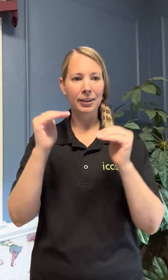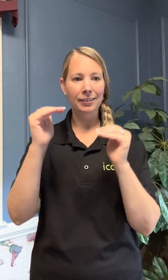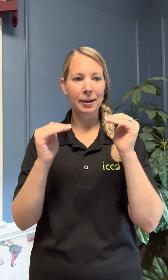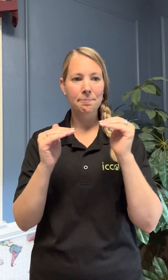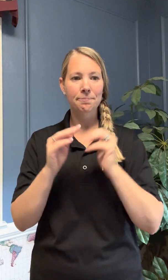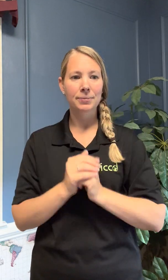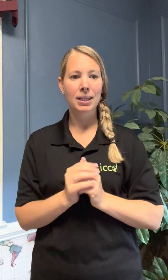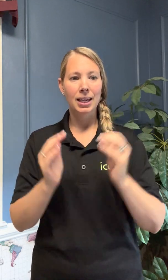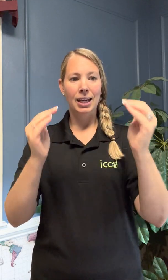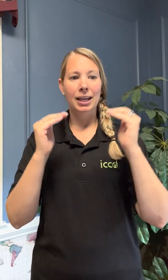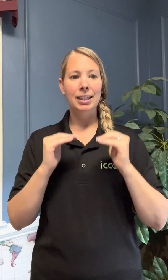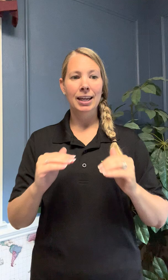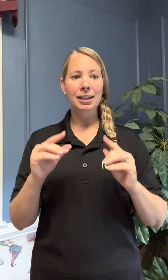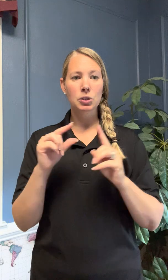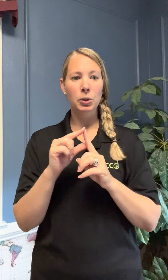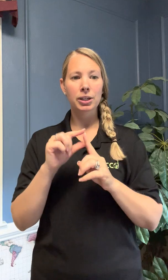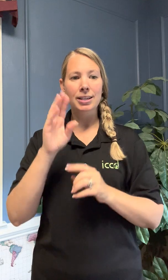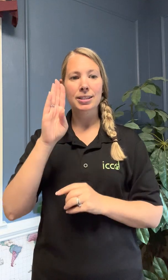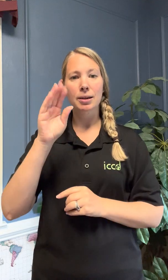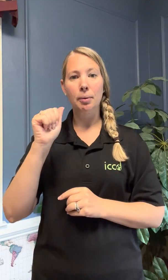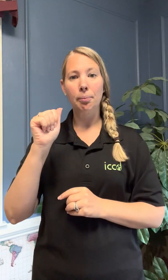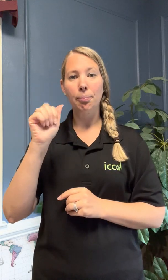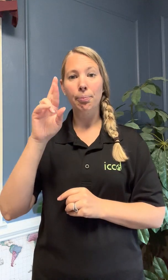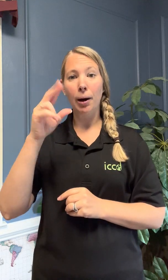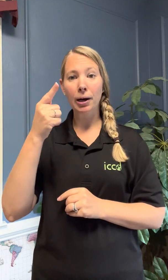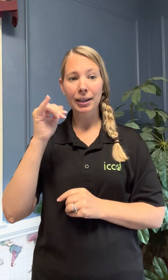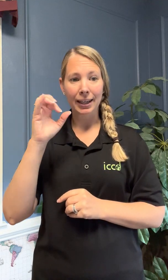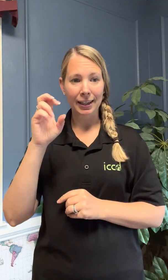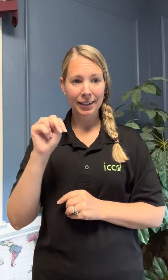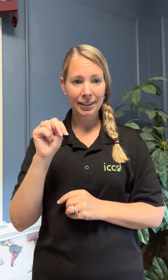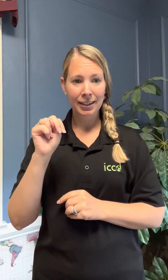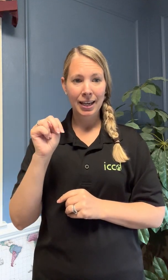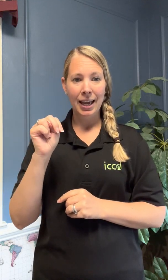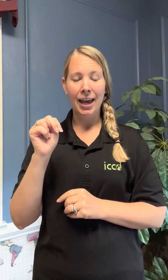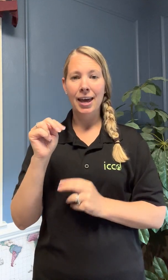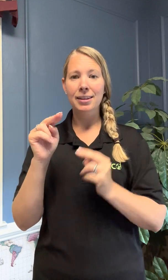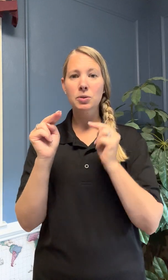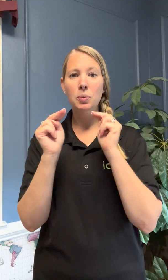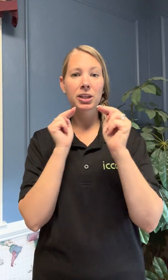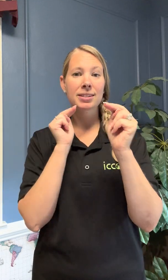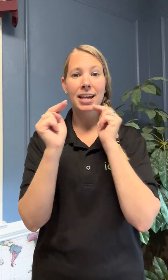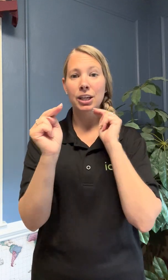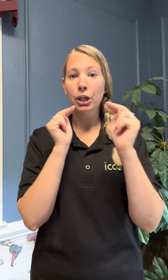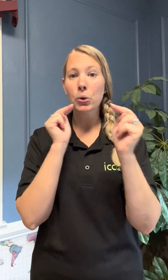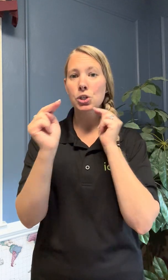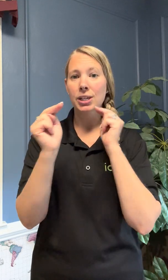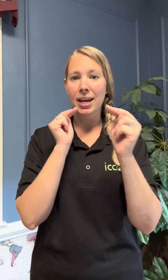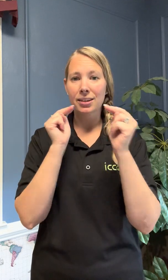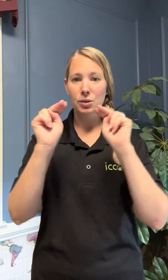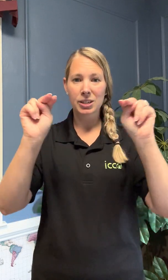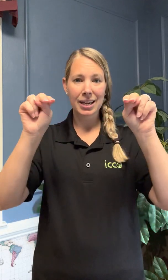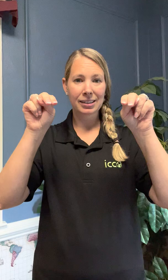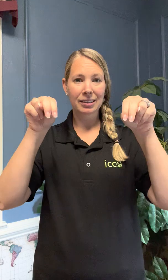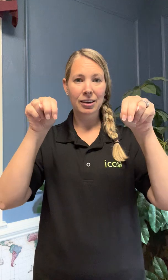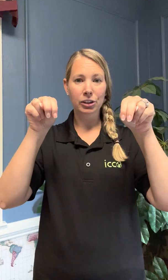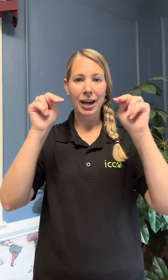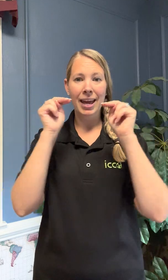that. Next word is bargain. And this one we could say negotiate. So we're taking the letter